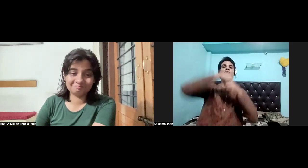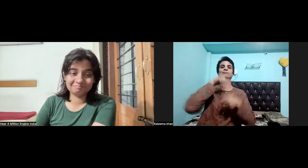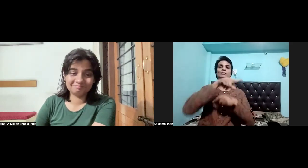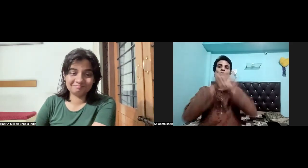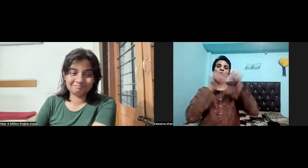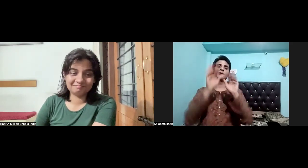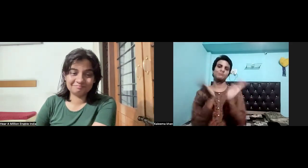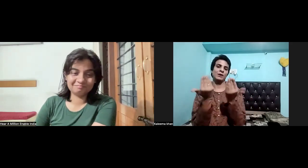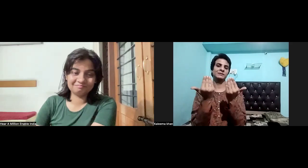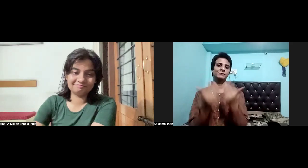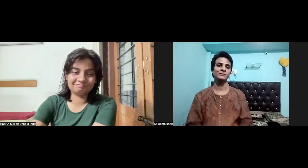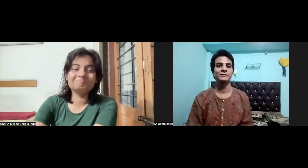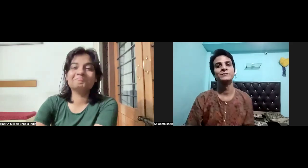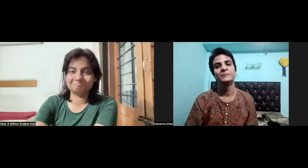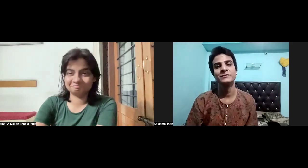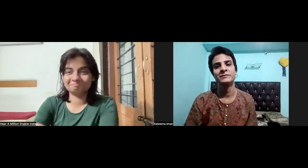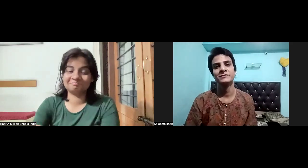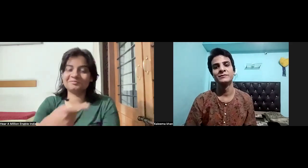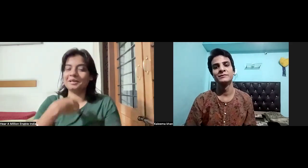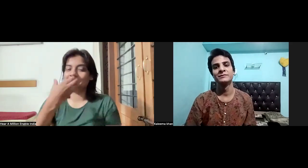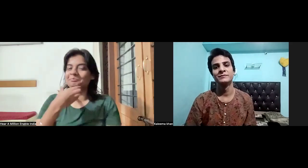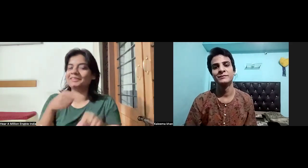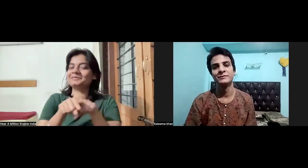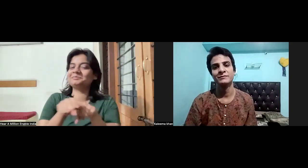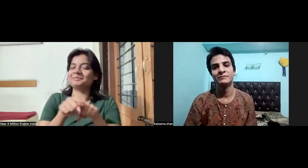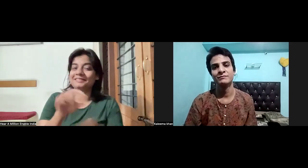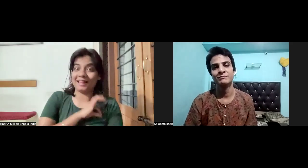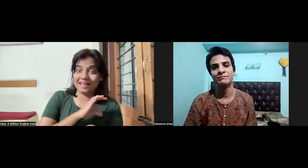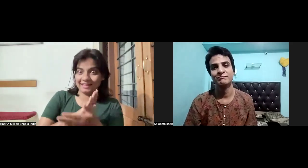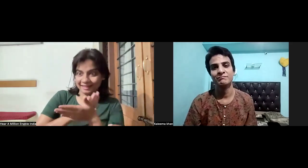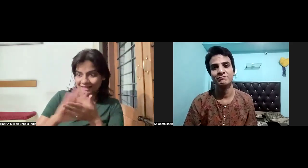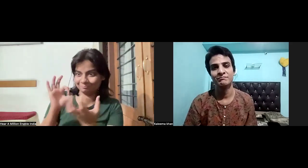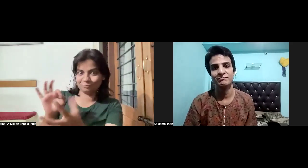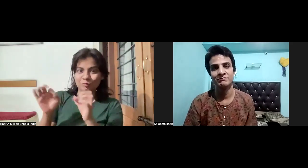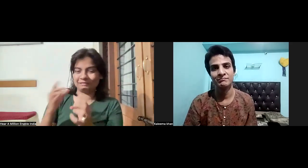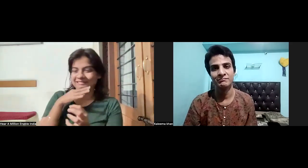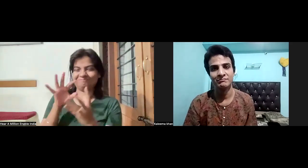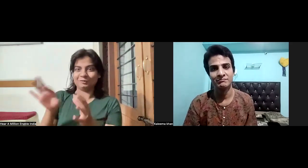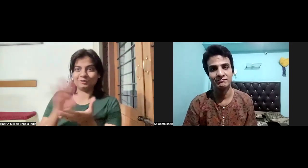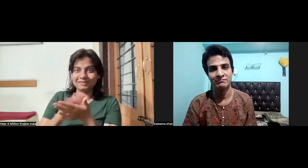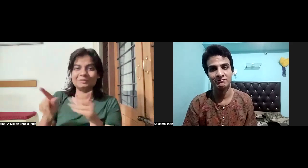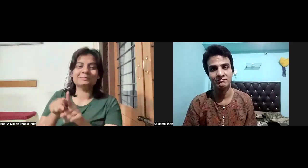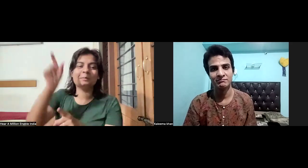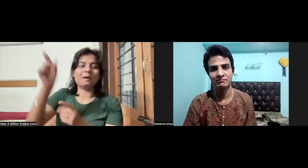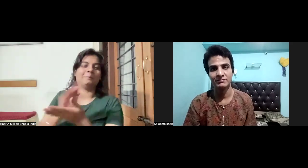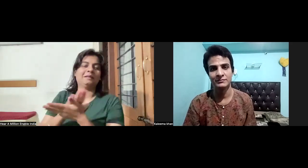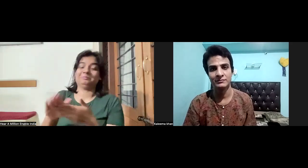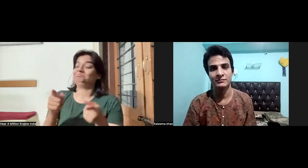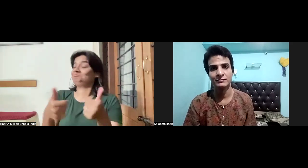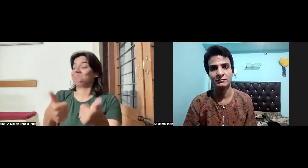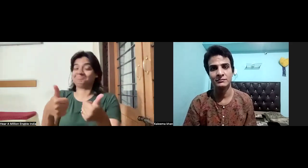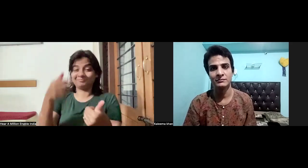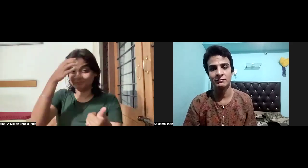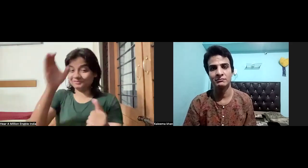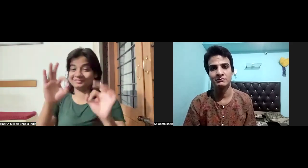have increment or bonus, and the other queer people can also work. Oh, the Apple example was very